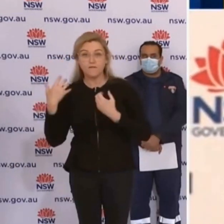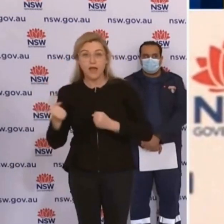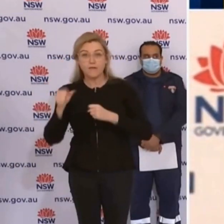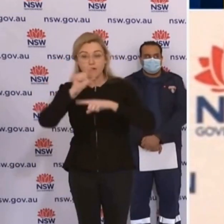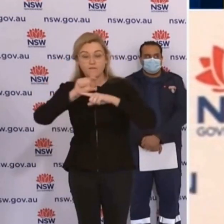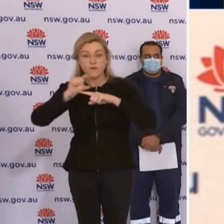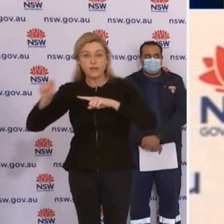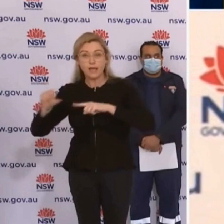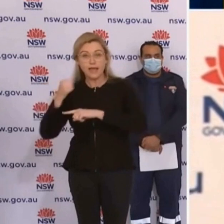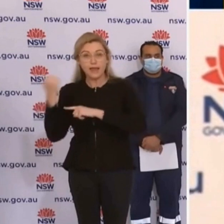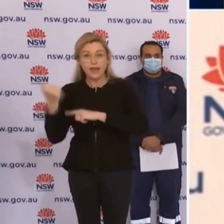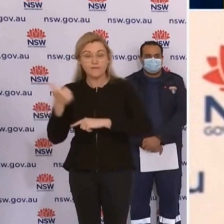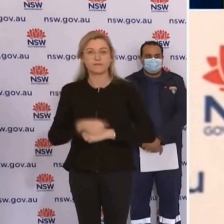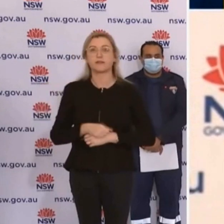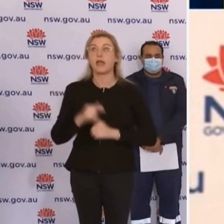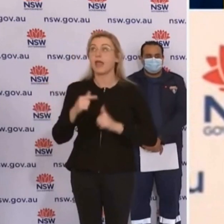No.